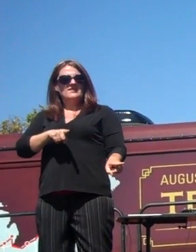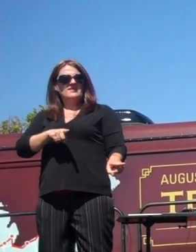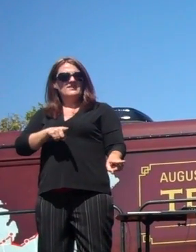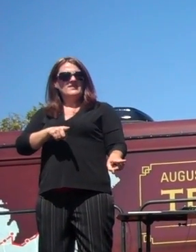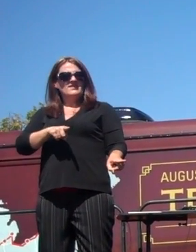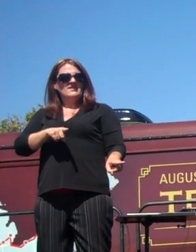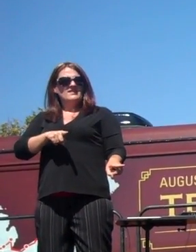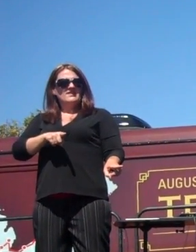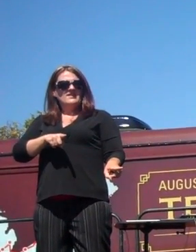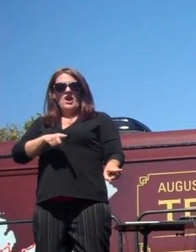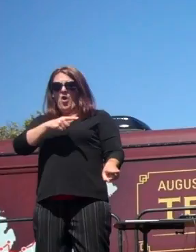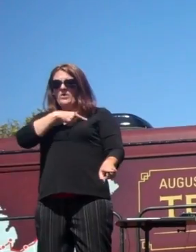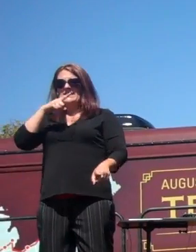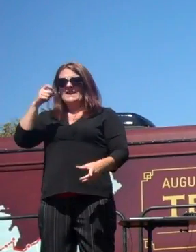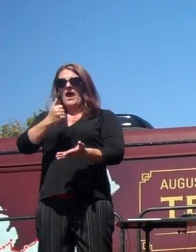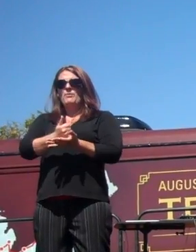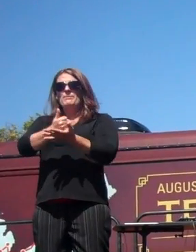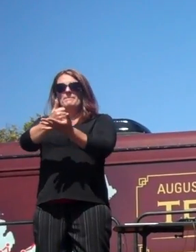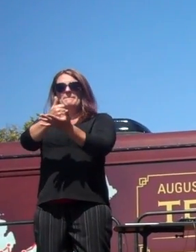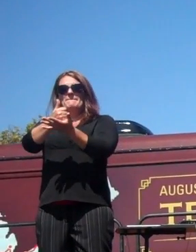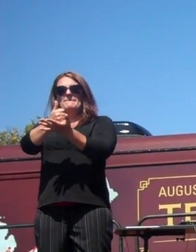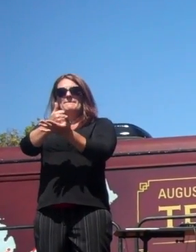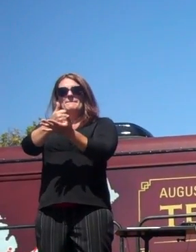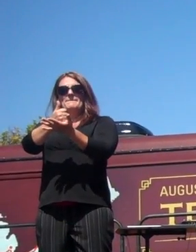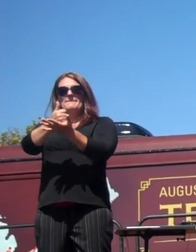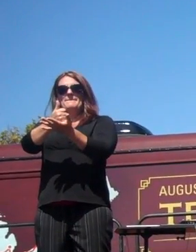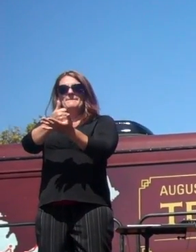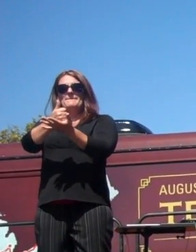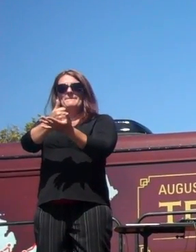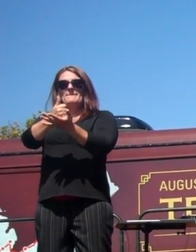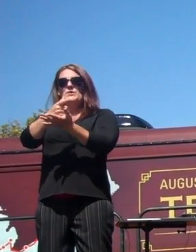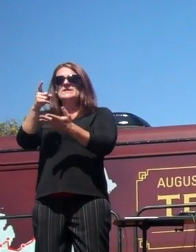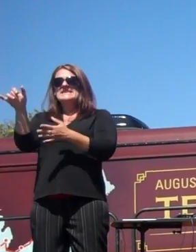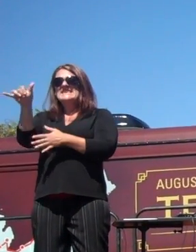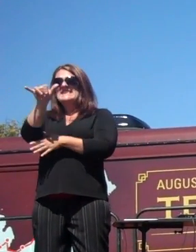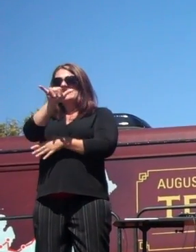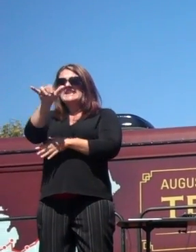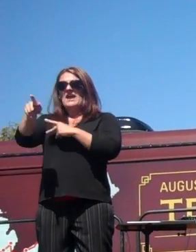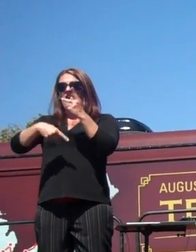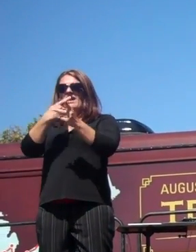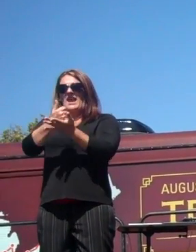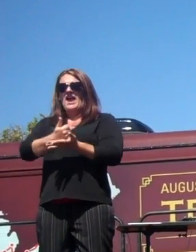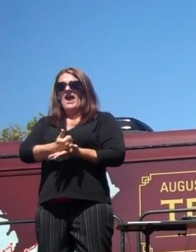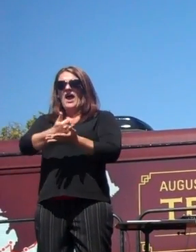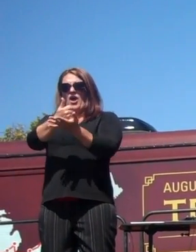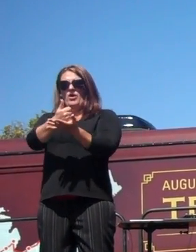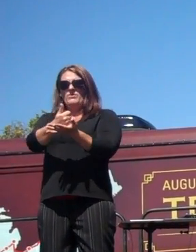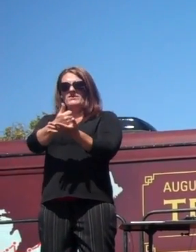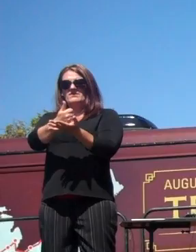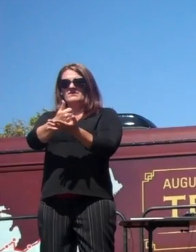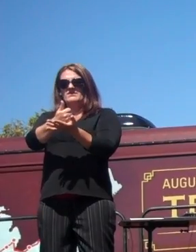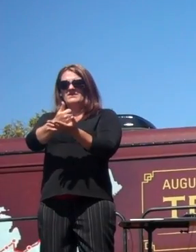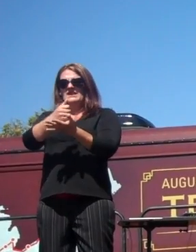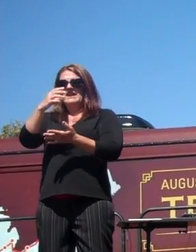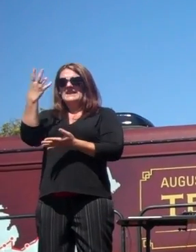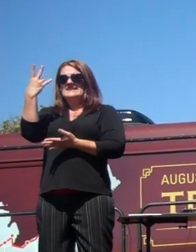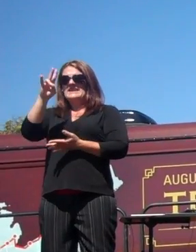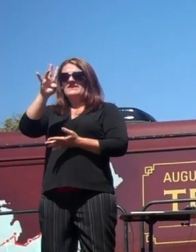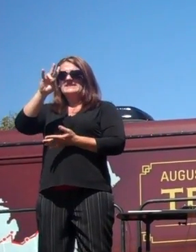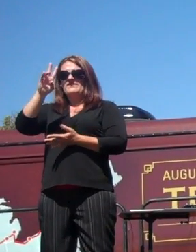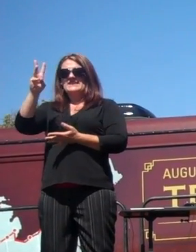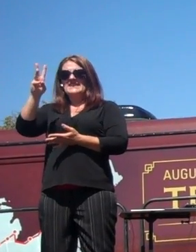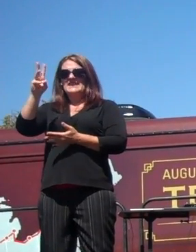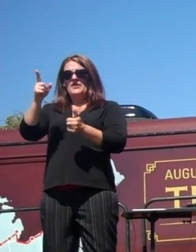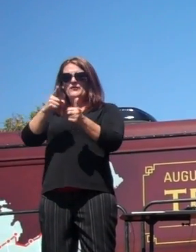that we need help. We need the same help that our founders had in